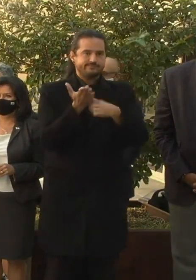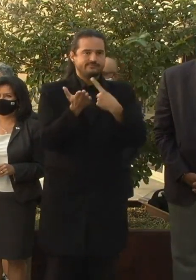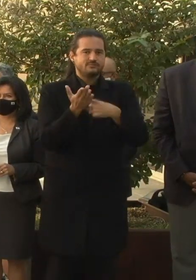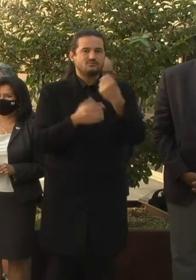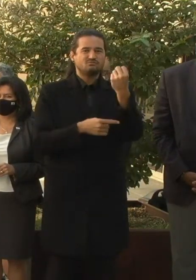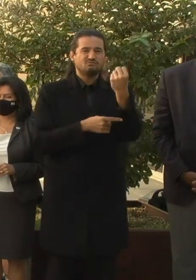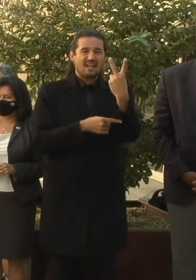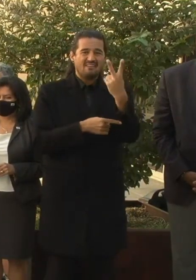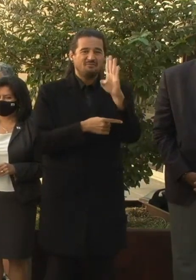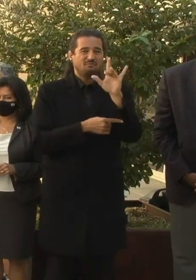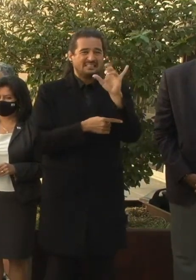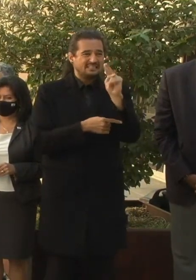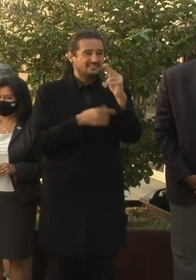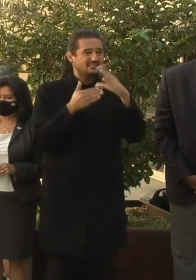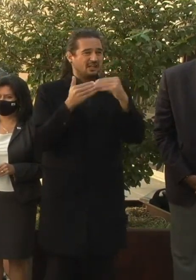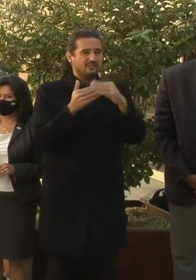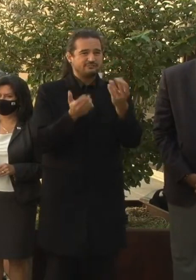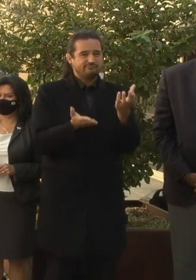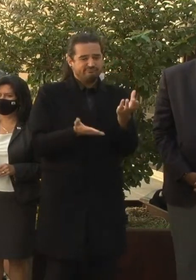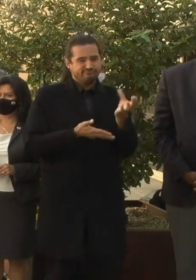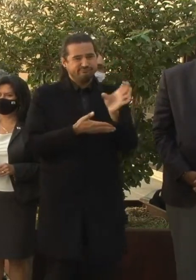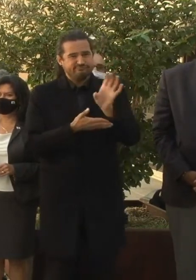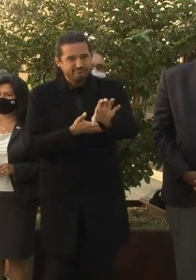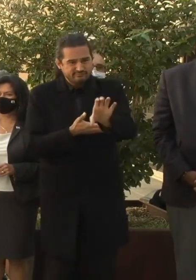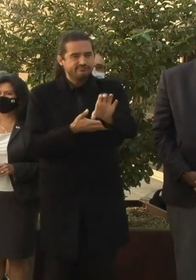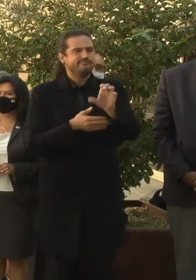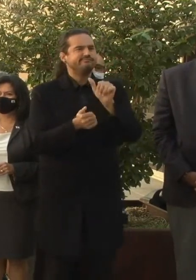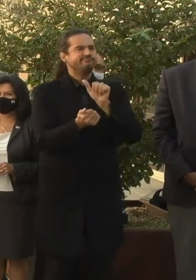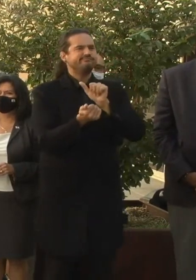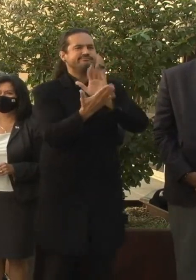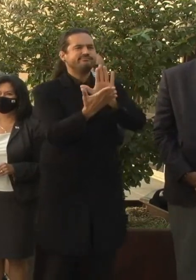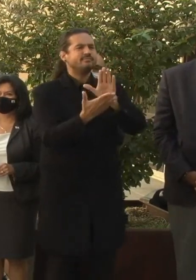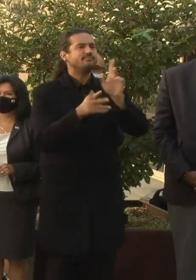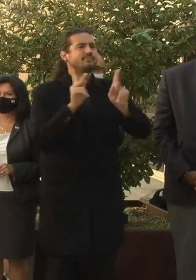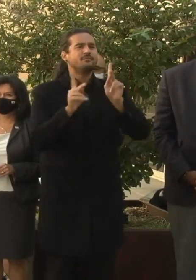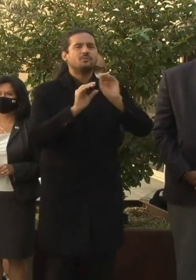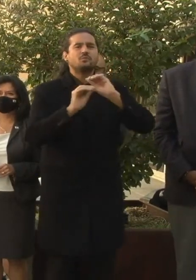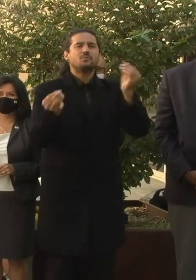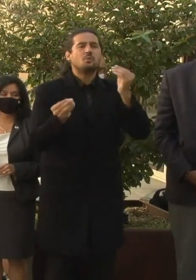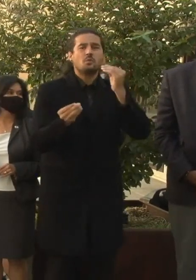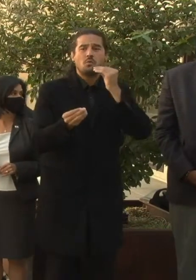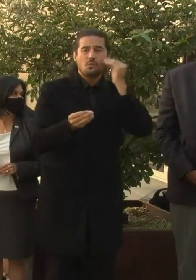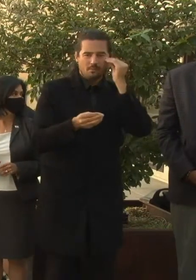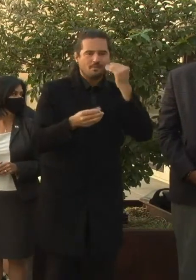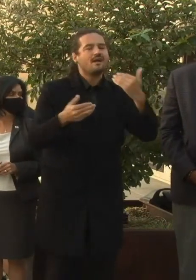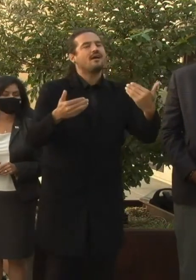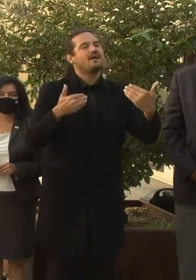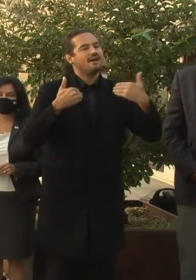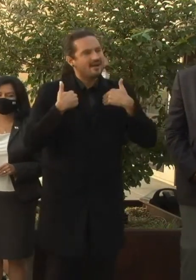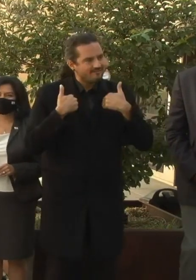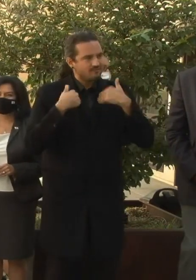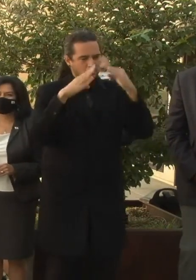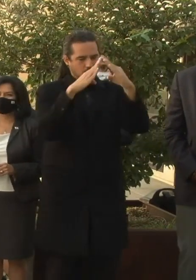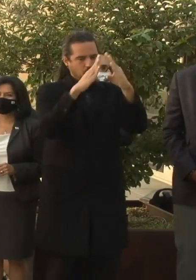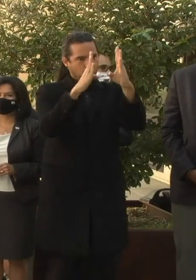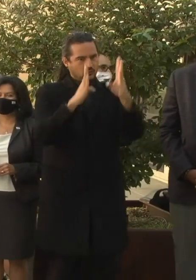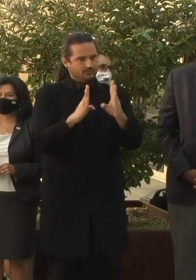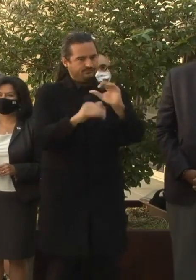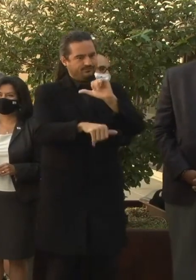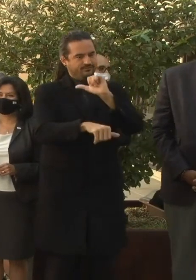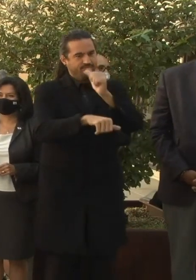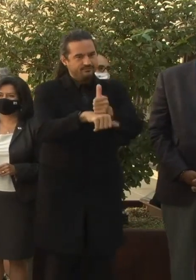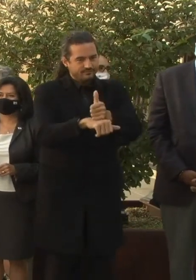to make sure that our unsheltered people have a roof over their head, and I 100% agree with him. It is our moral responsibility to make sure